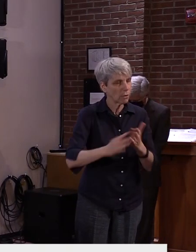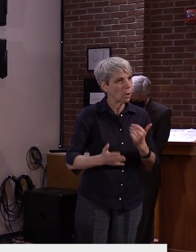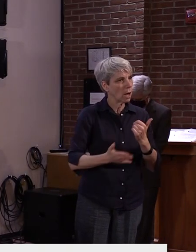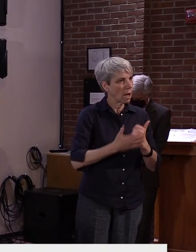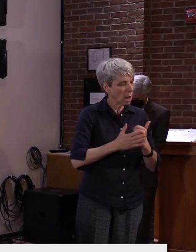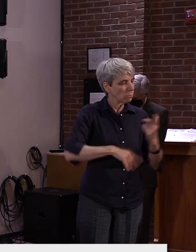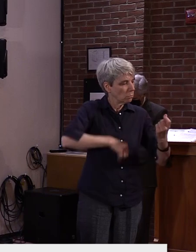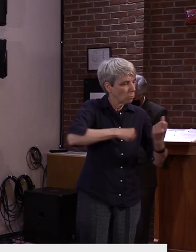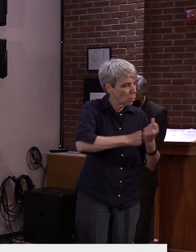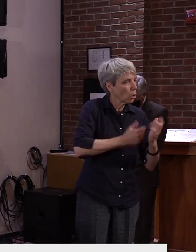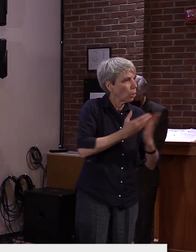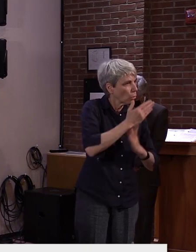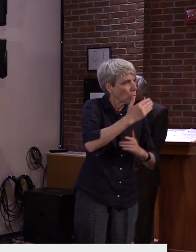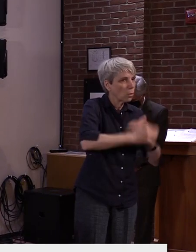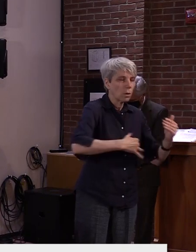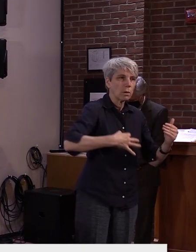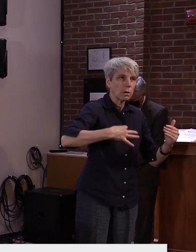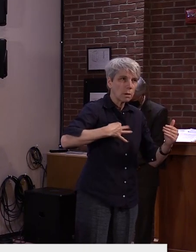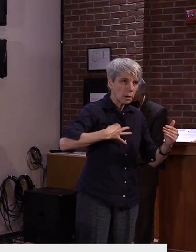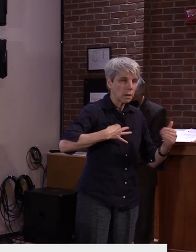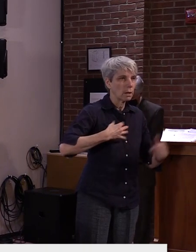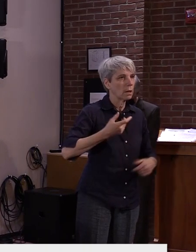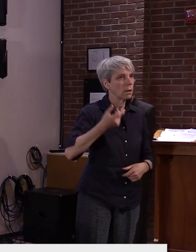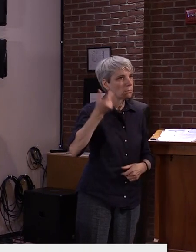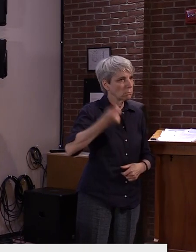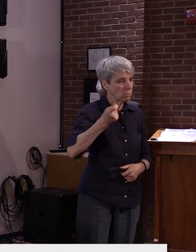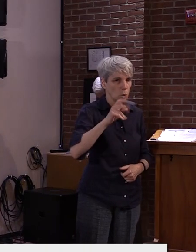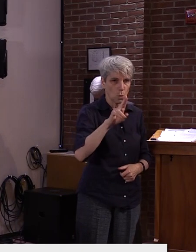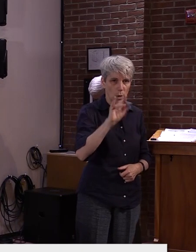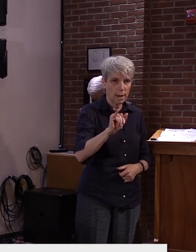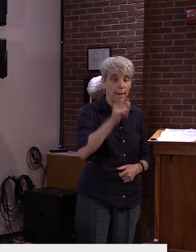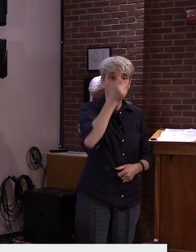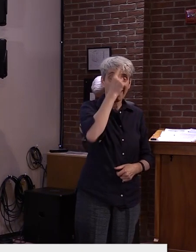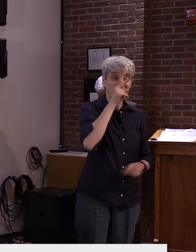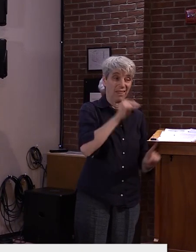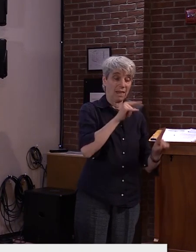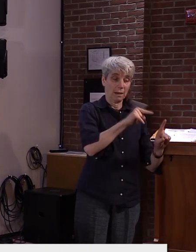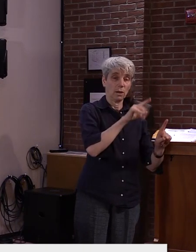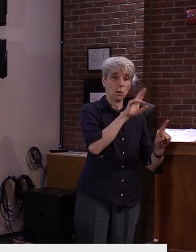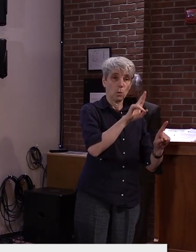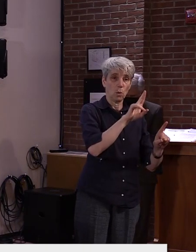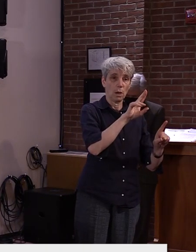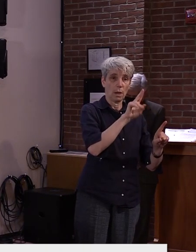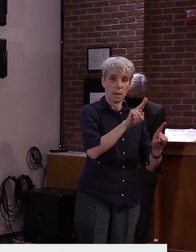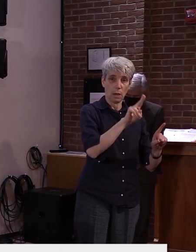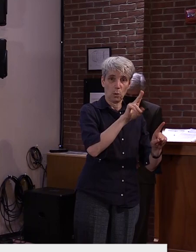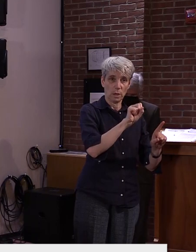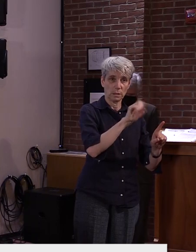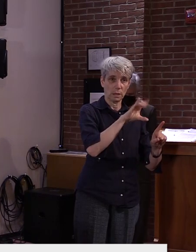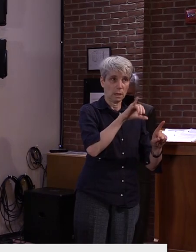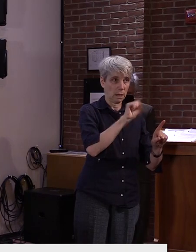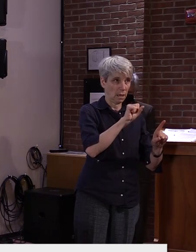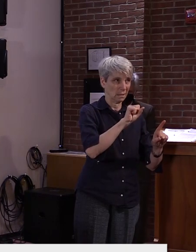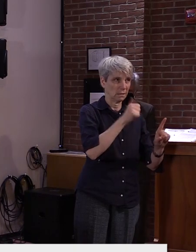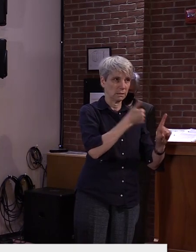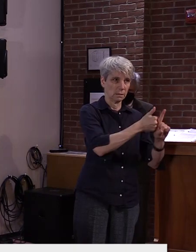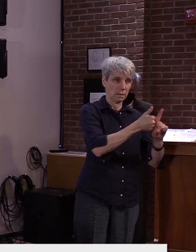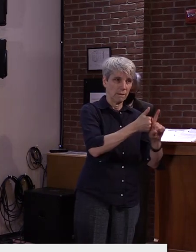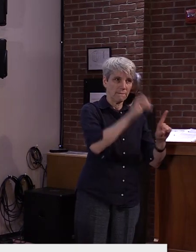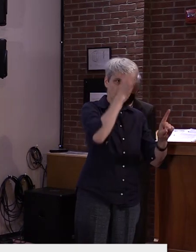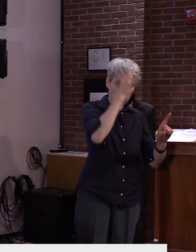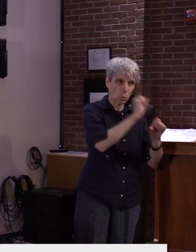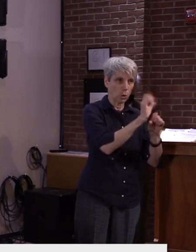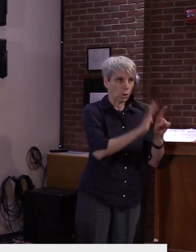employees. Specifically, because this is a federal agency, that process can take a while because we have to